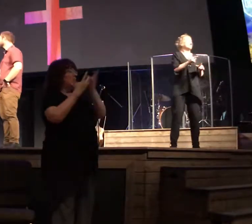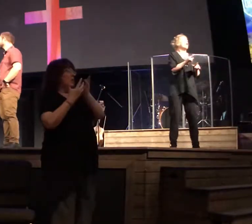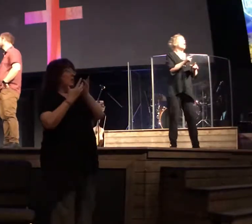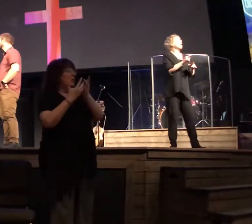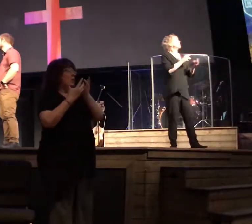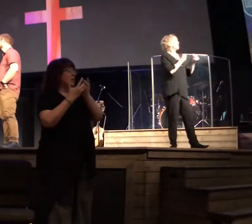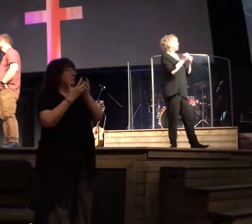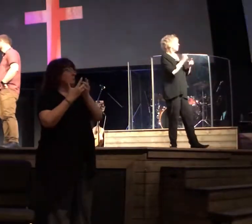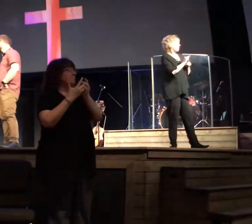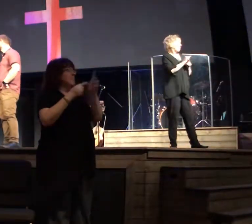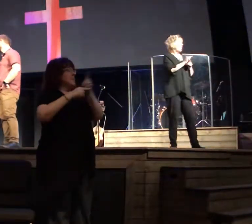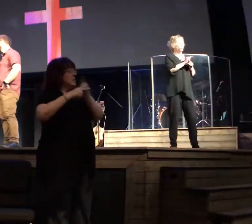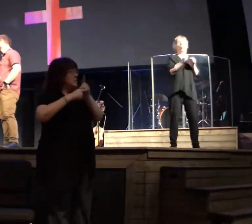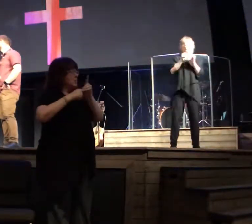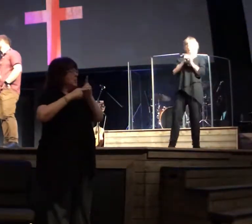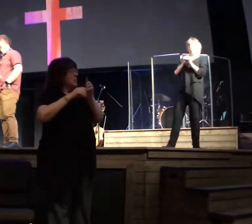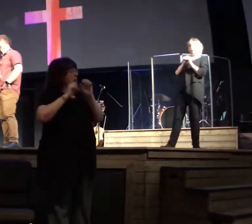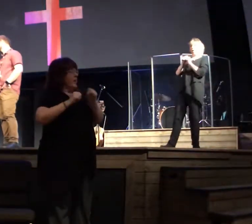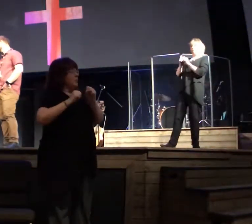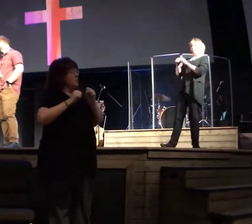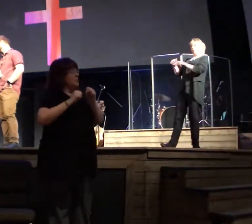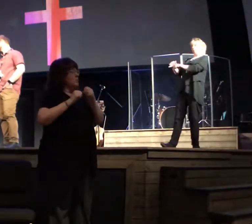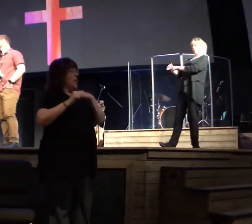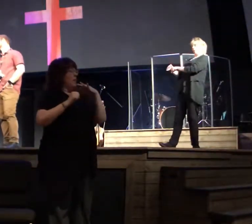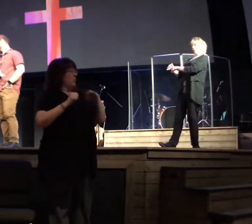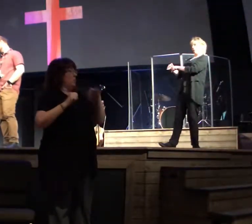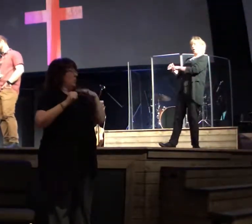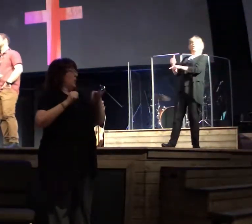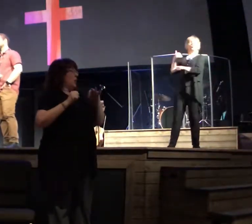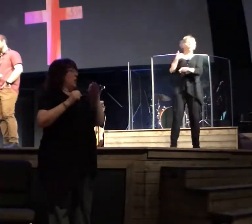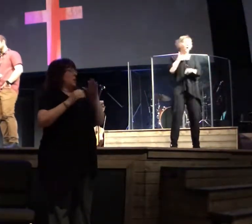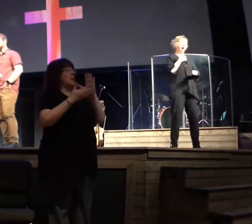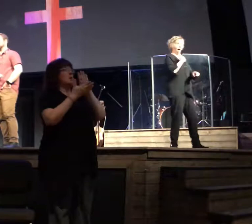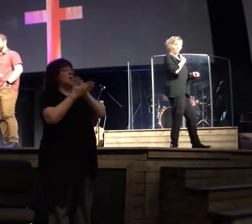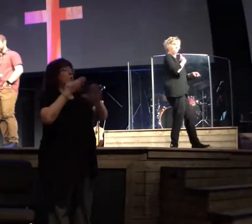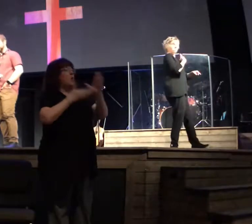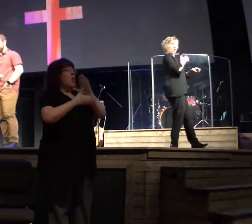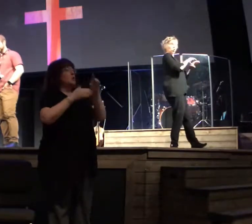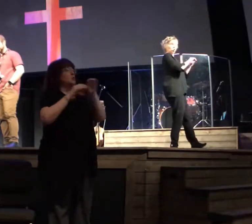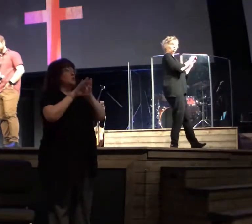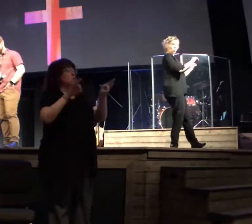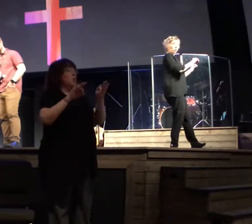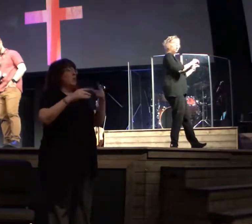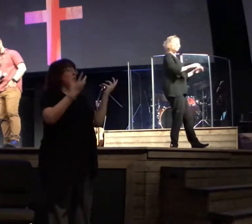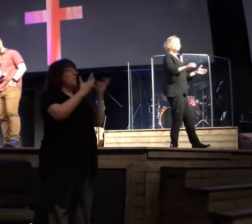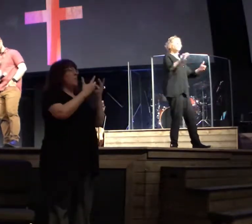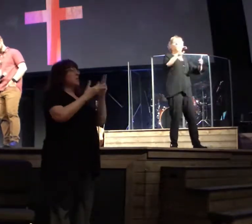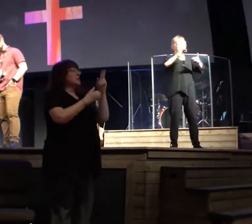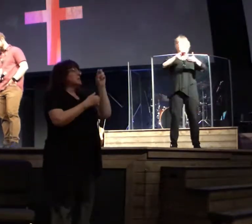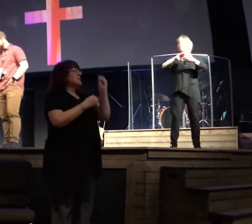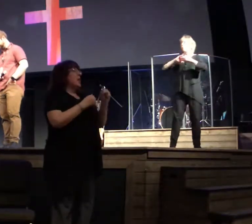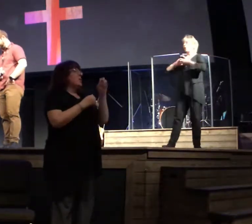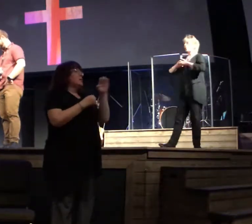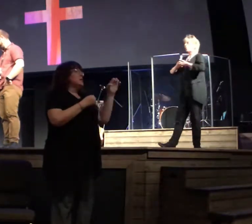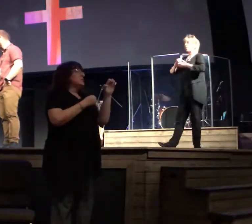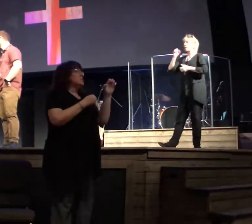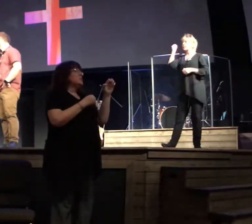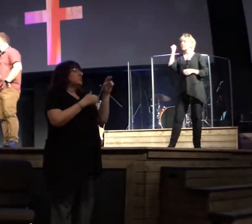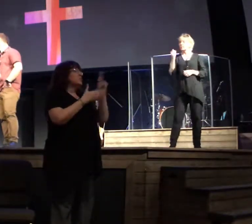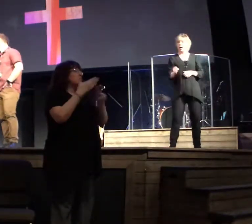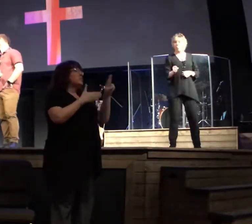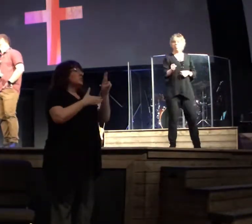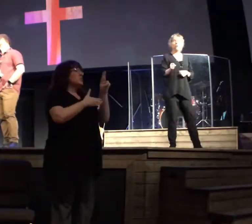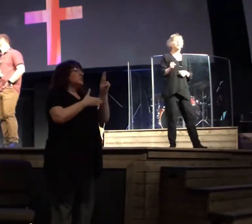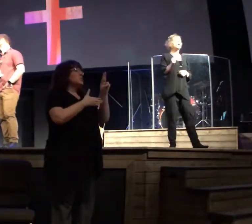the discipline of being able to get an accredited academic degree. We have partnered with Southeastern University in Lakeland,